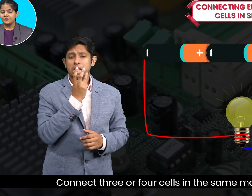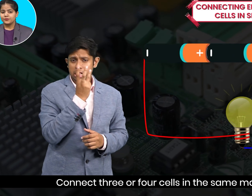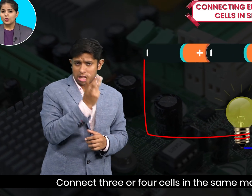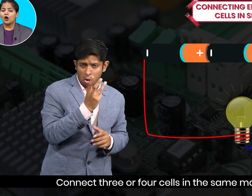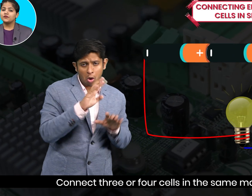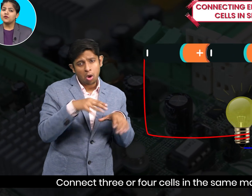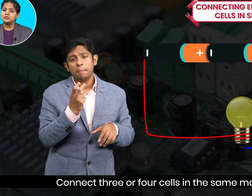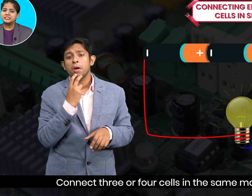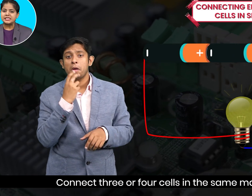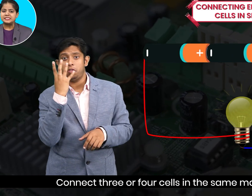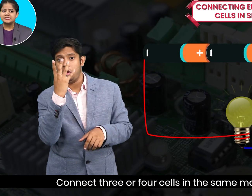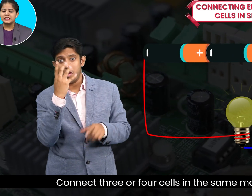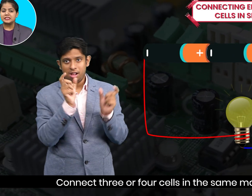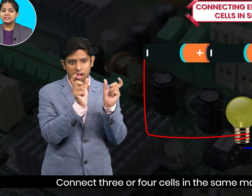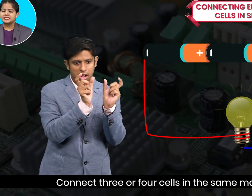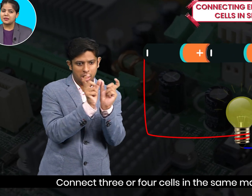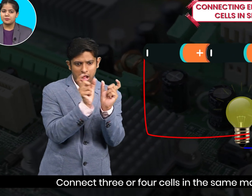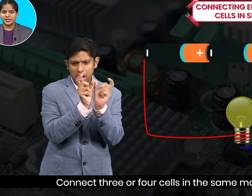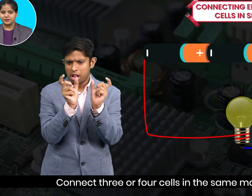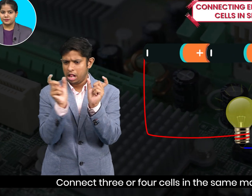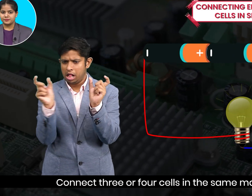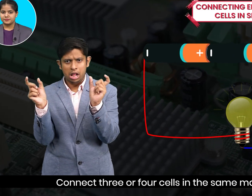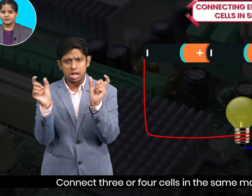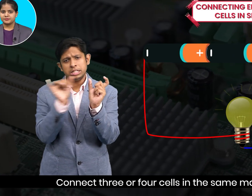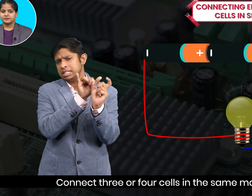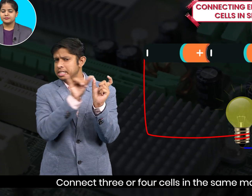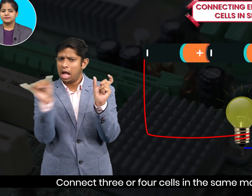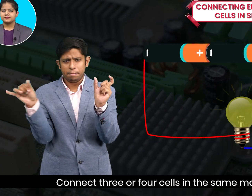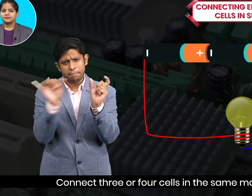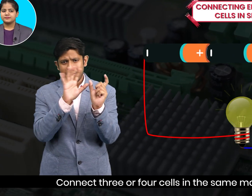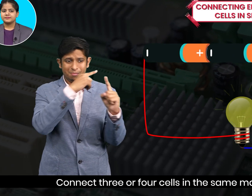Connect 3 or 4 cells in the same manner.